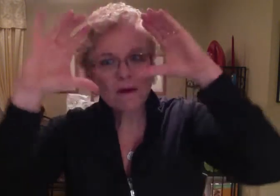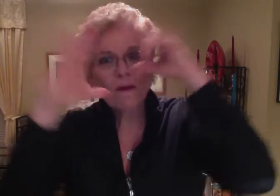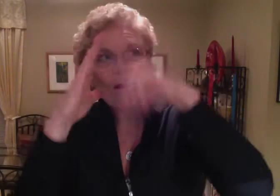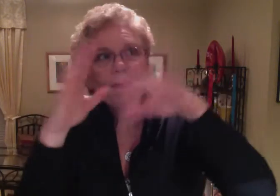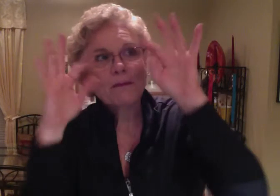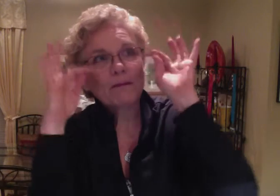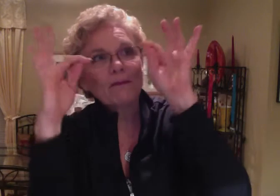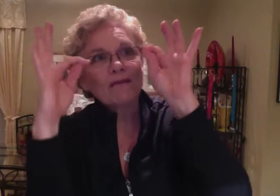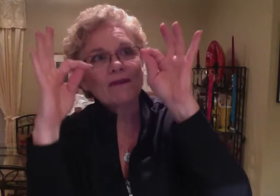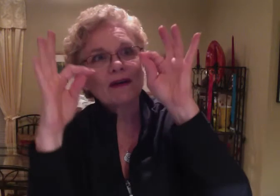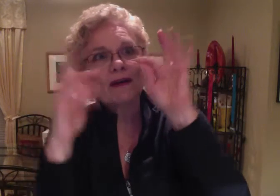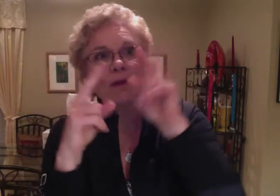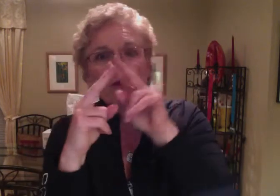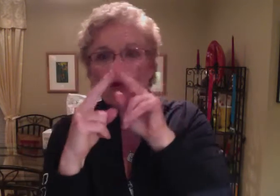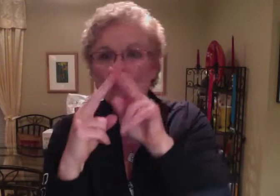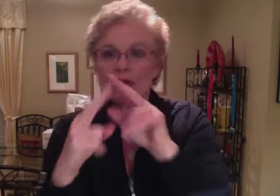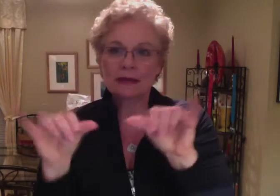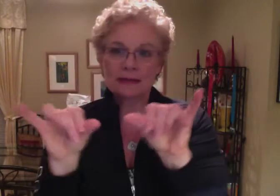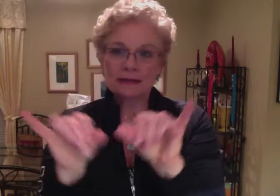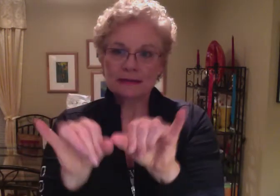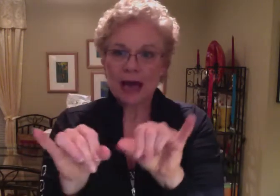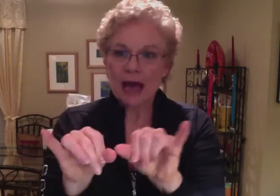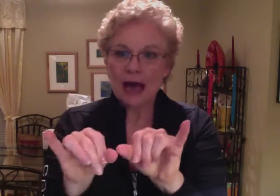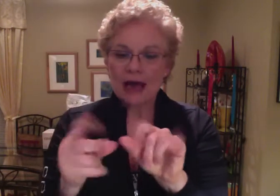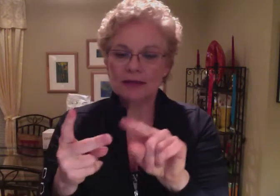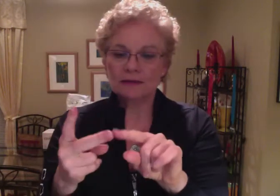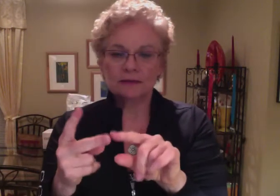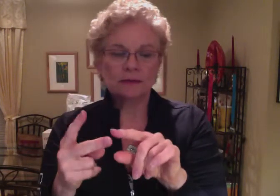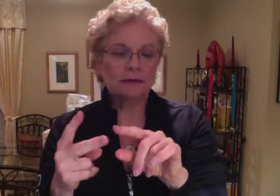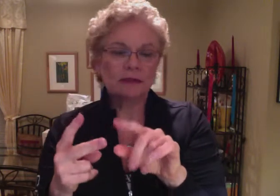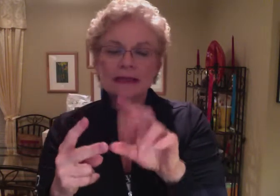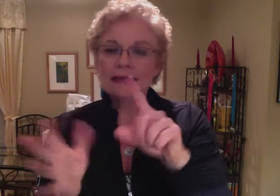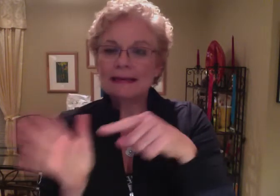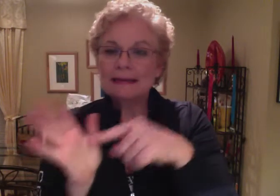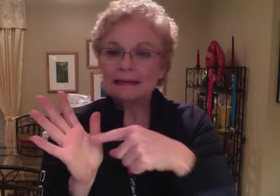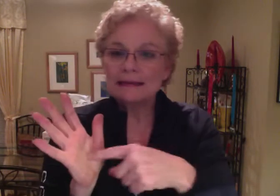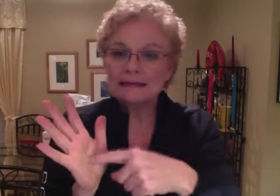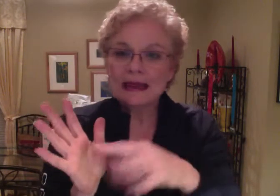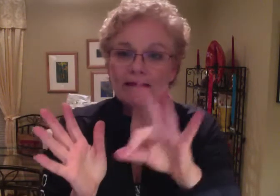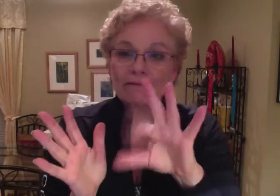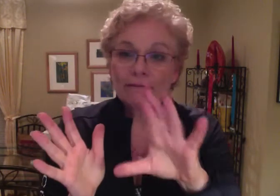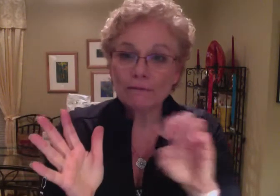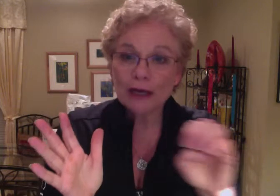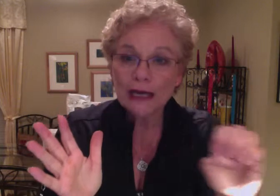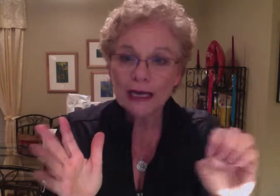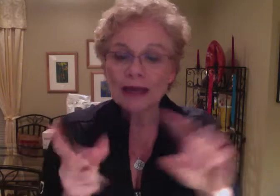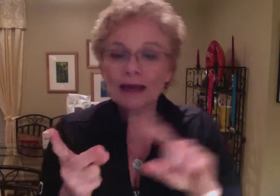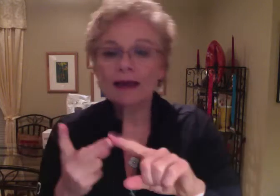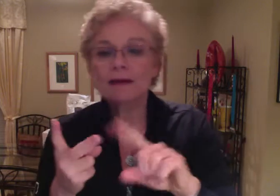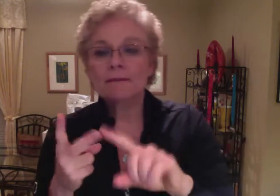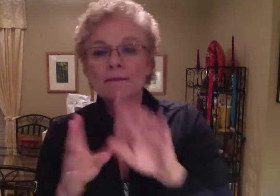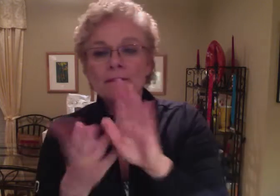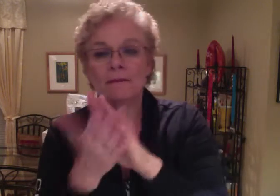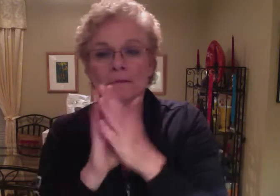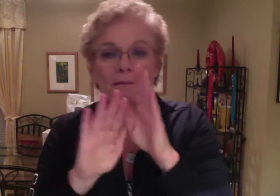that's a size or in a certain place of life, maybe debt-free, maybe have more peace, whatever it is. We